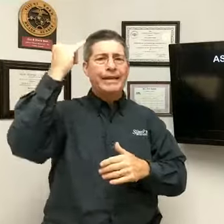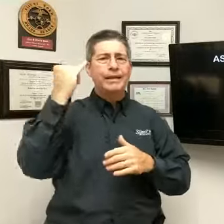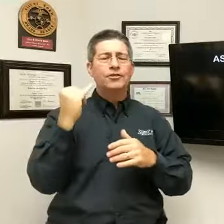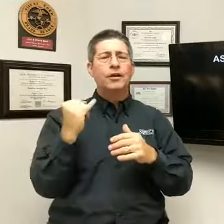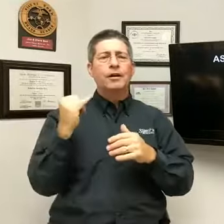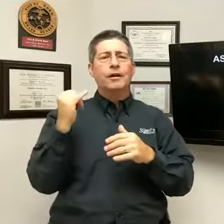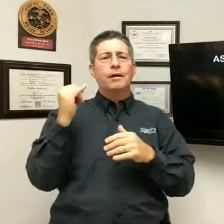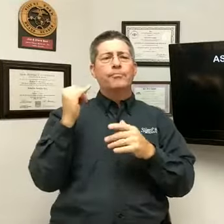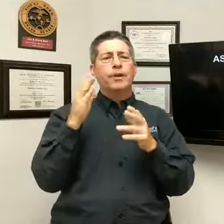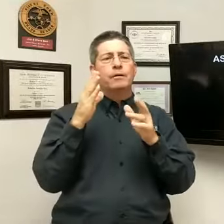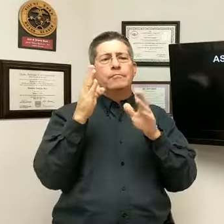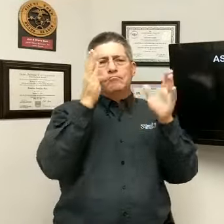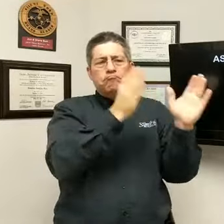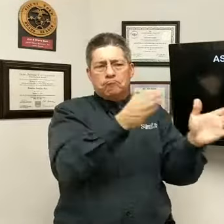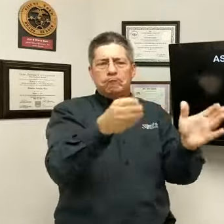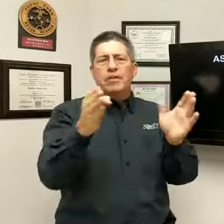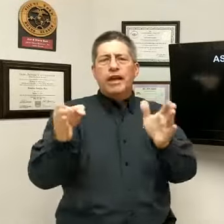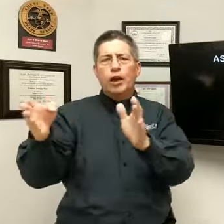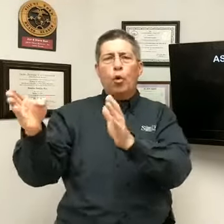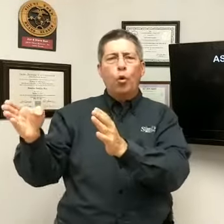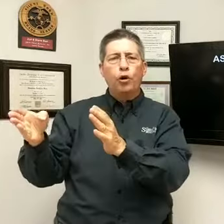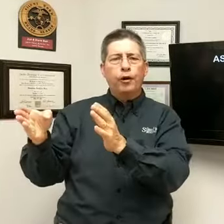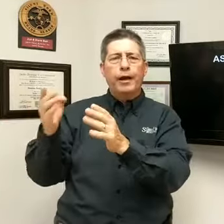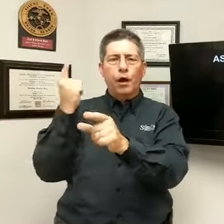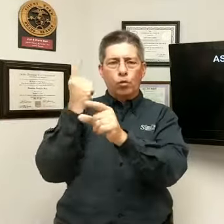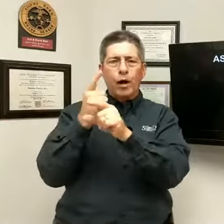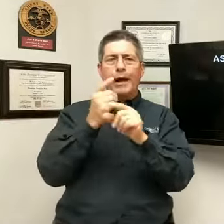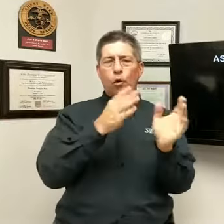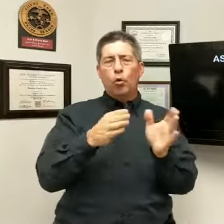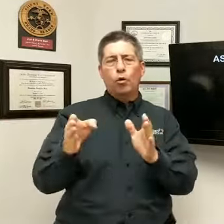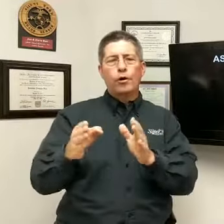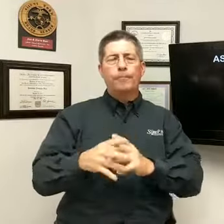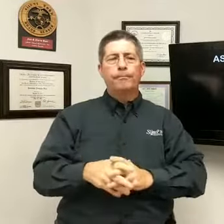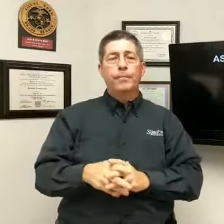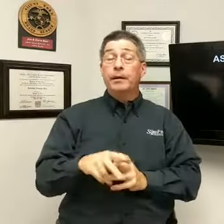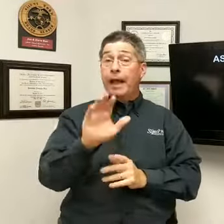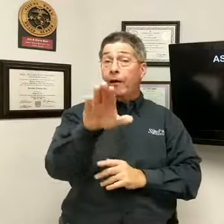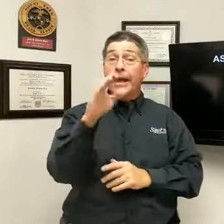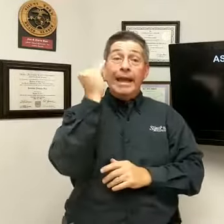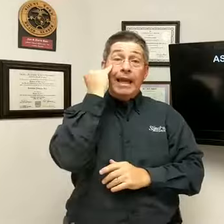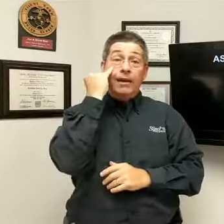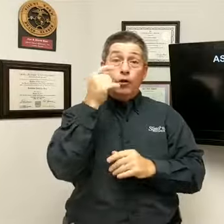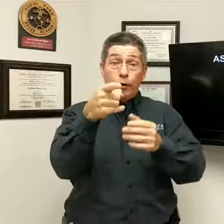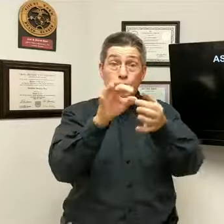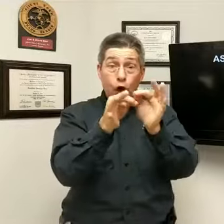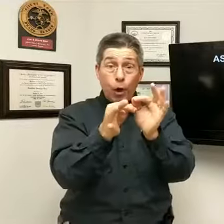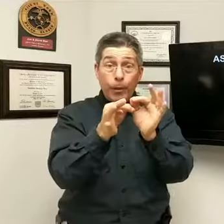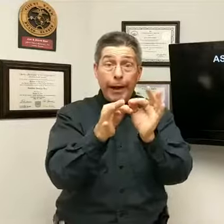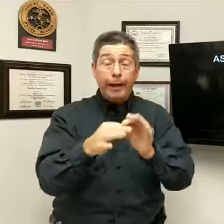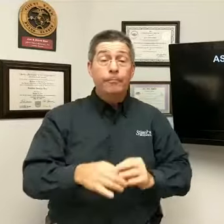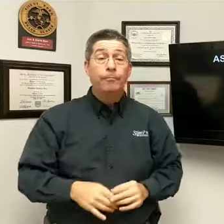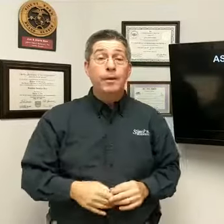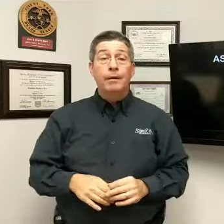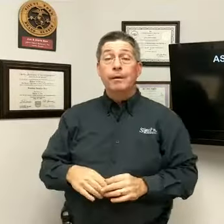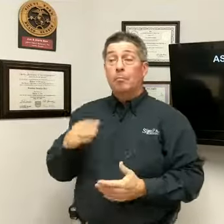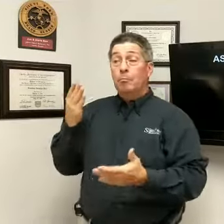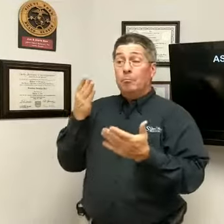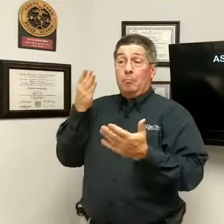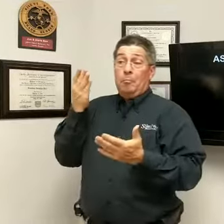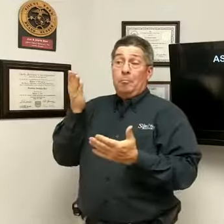ideas in an order, in a right order. Now, if you're interpreting,